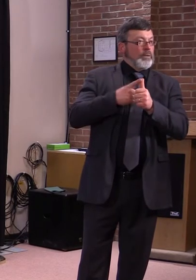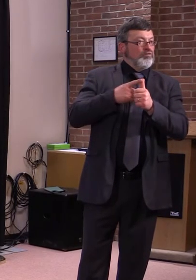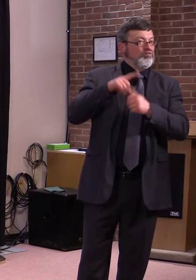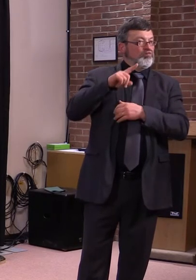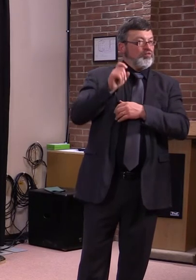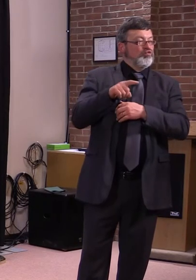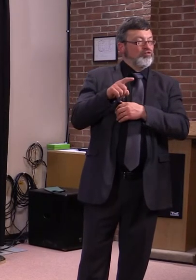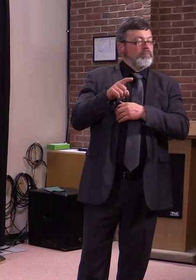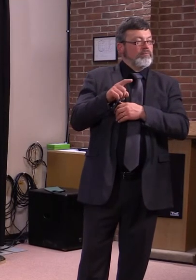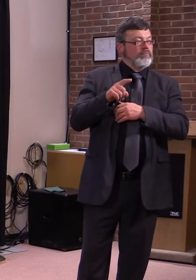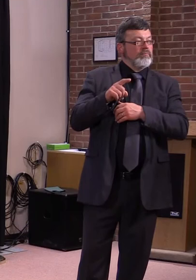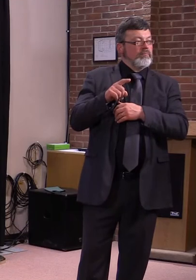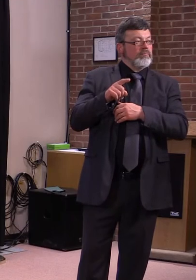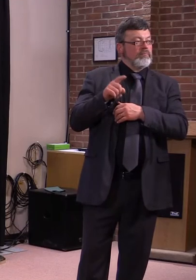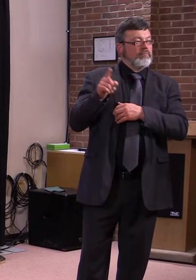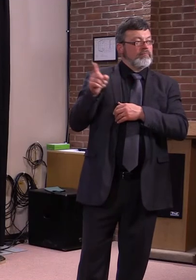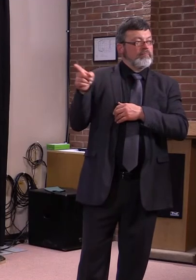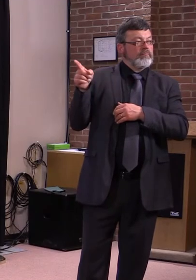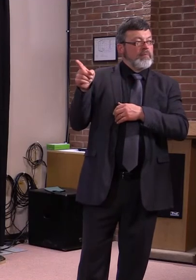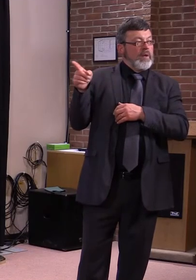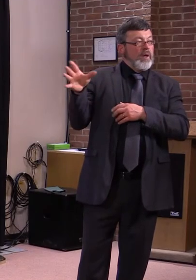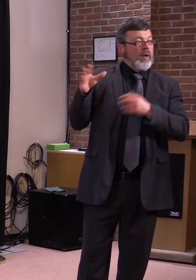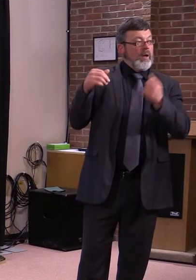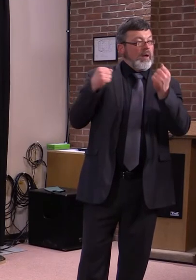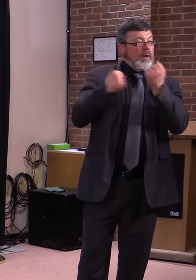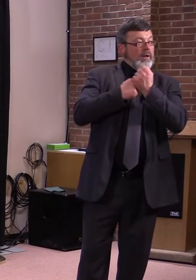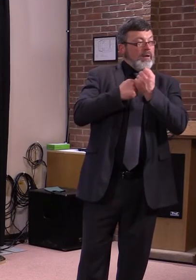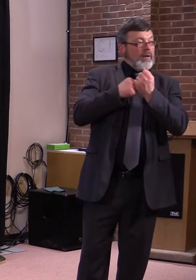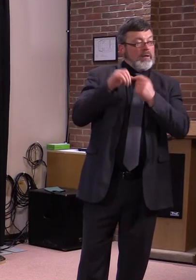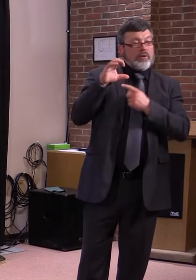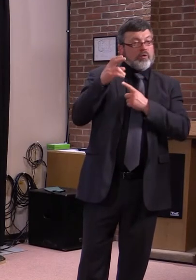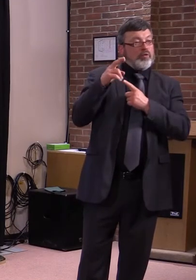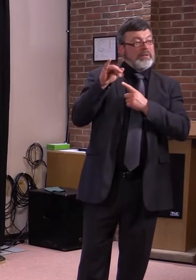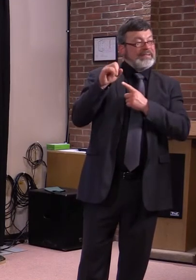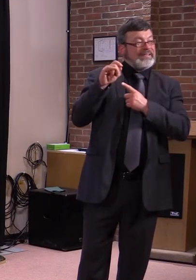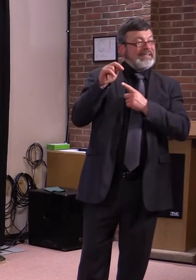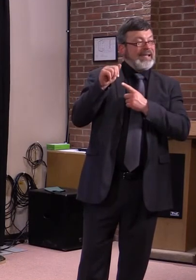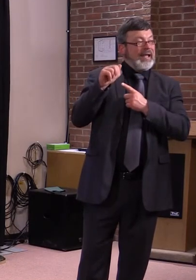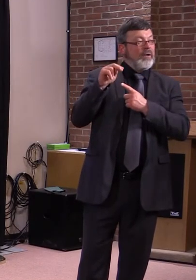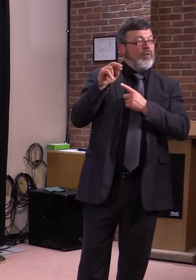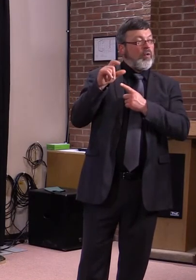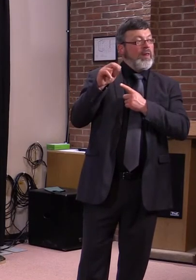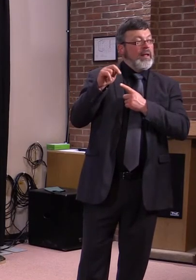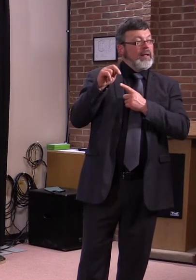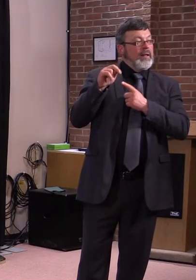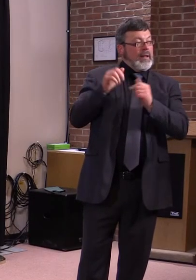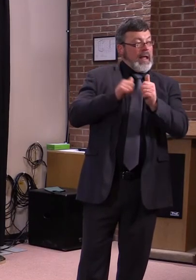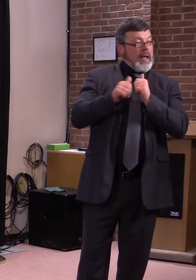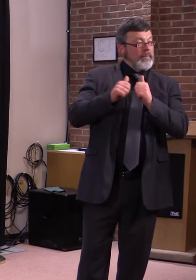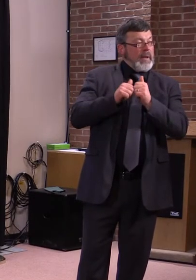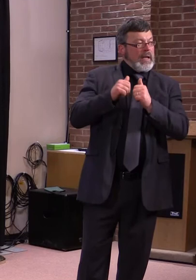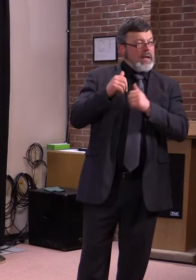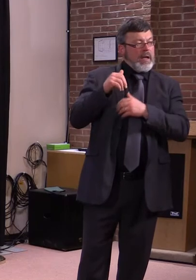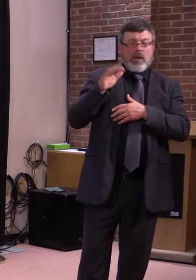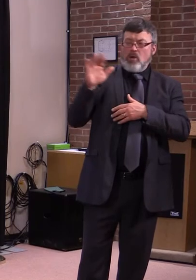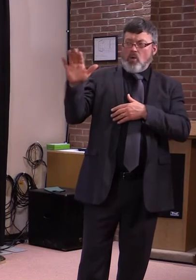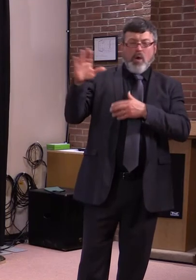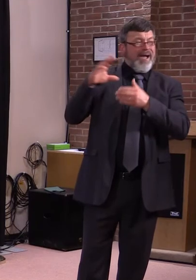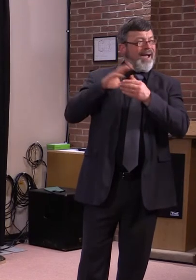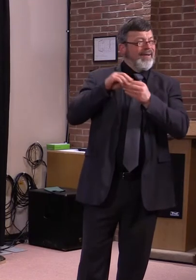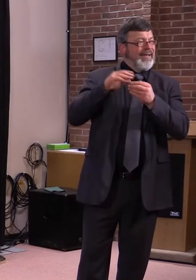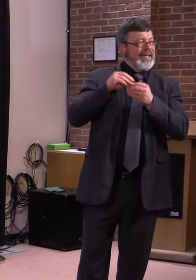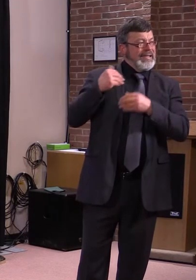support for Christina Nolan's Senate campaign, I wanted to make sure I understood you Are you saying you support